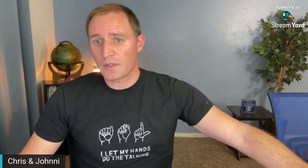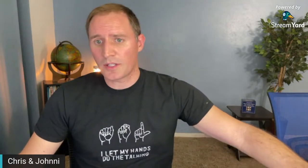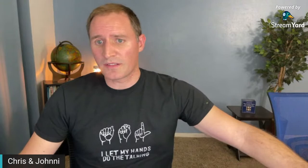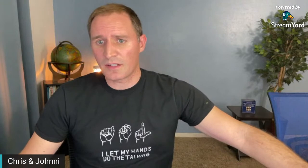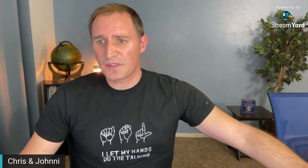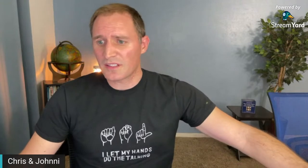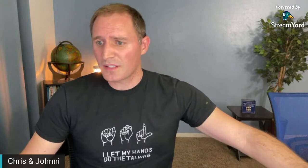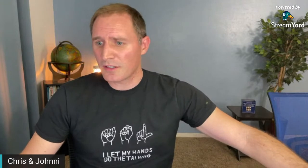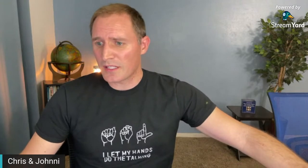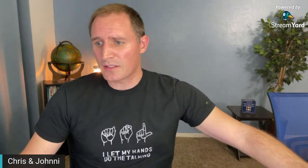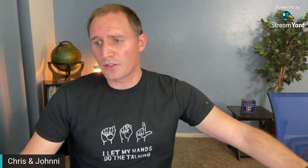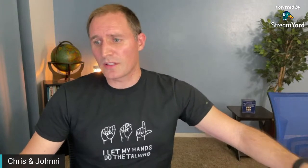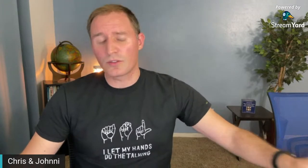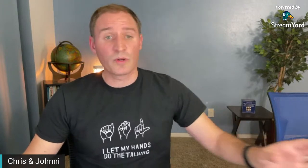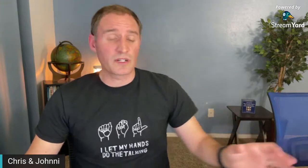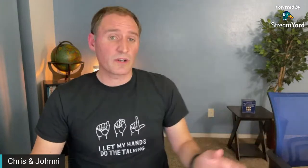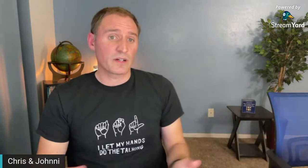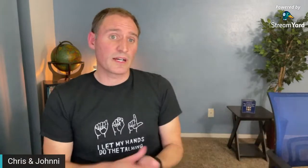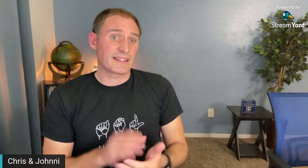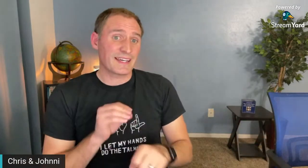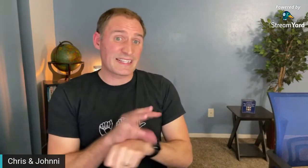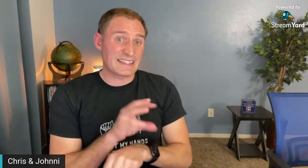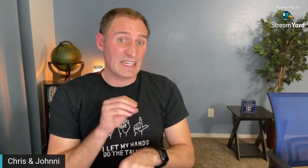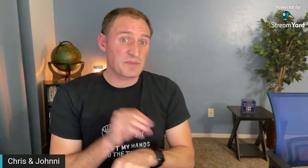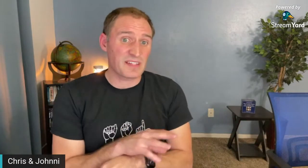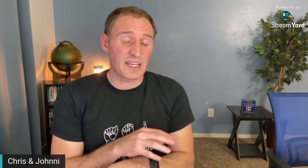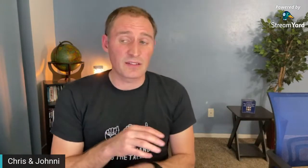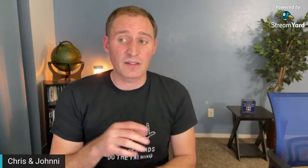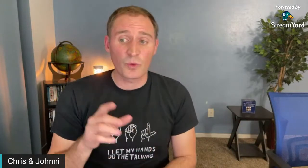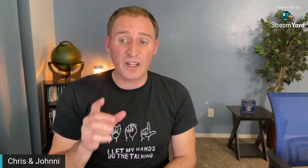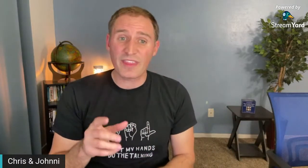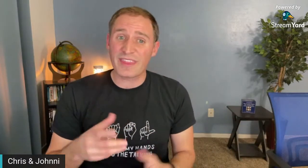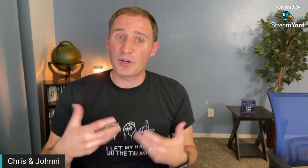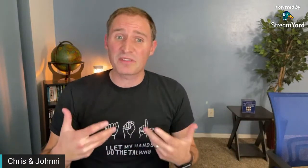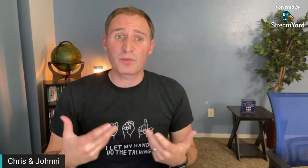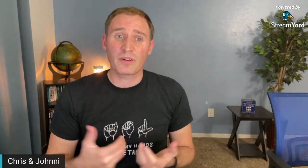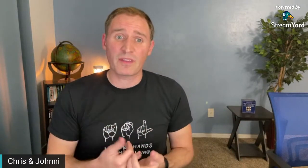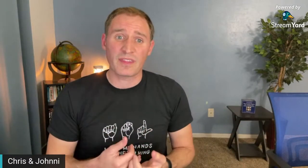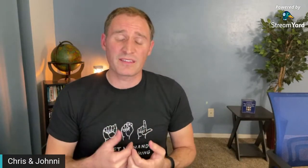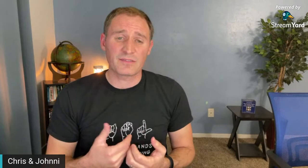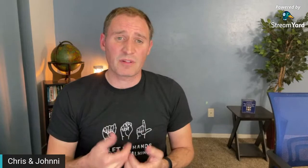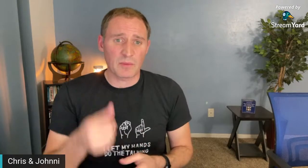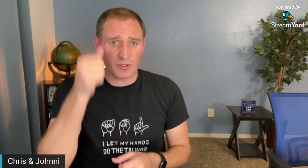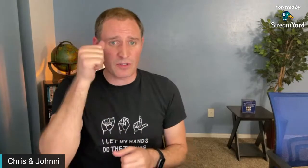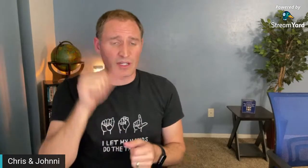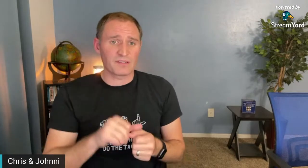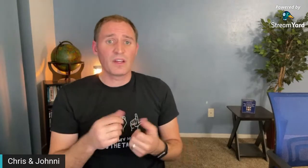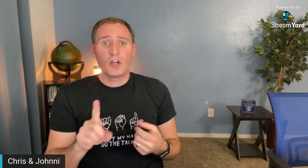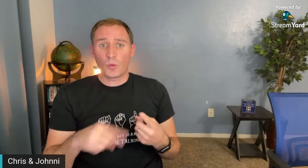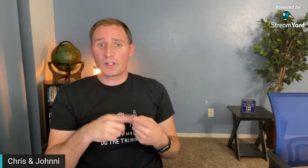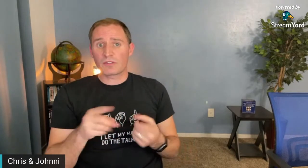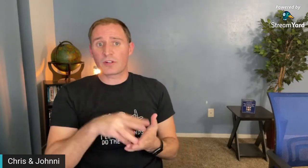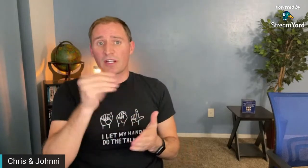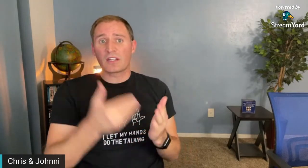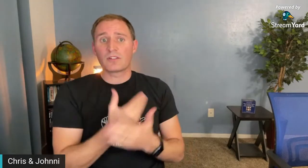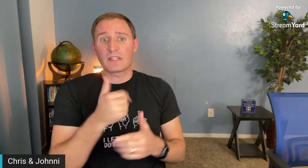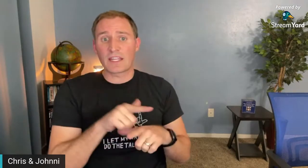Okay, so I'm just going to go ahead and go on to one of our kind of tips. And one of the most important things to remember is when you're learning a new